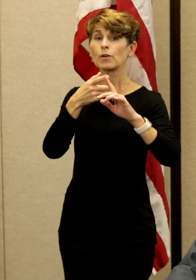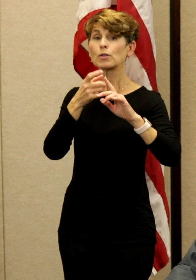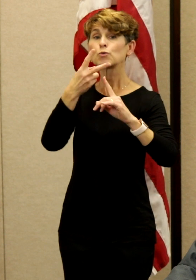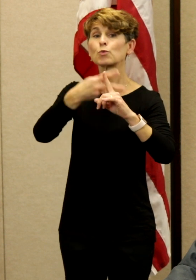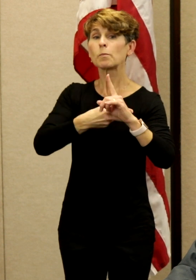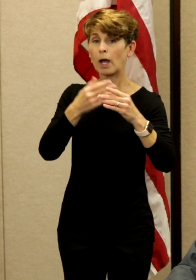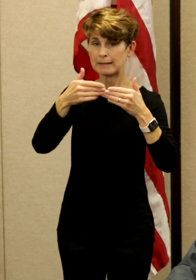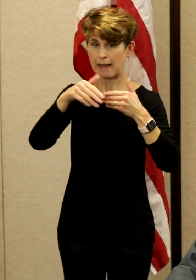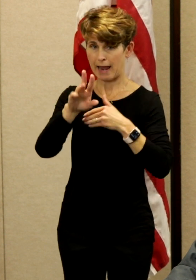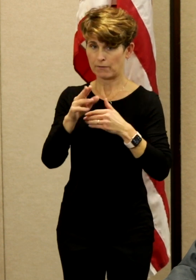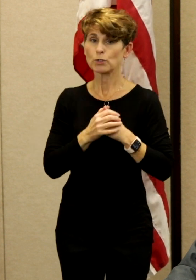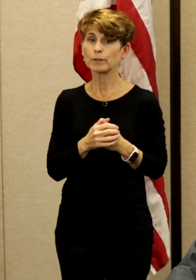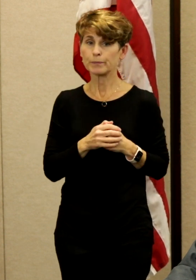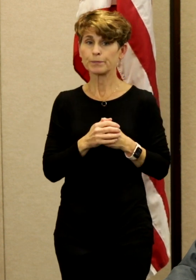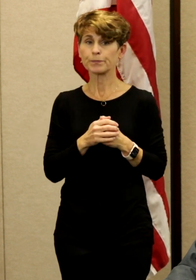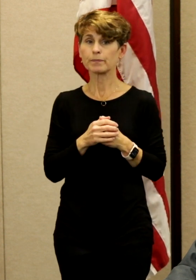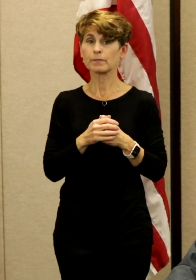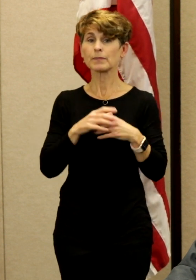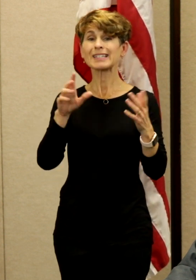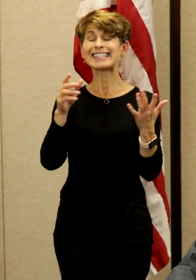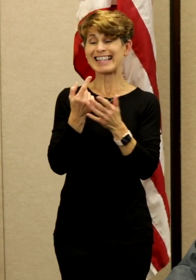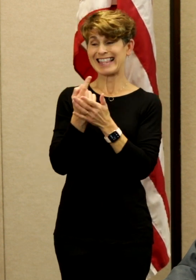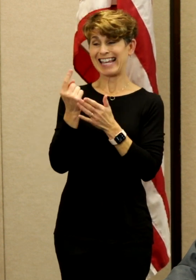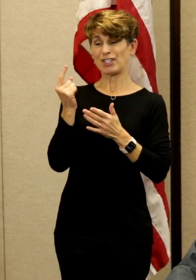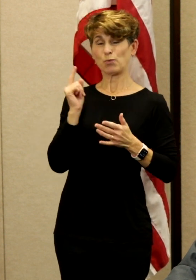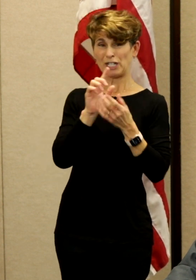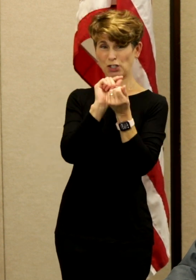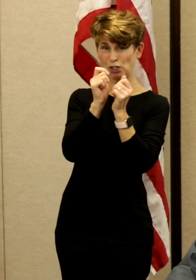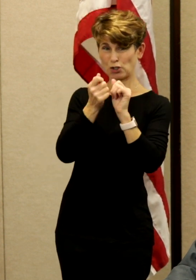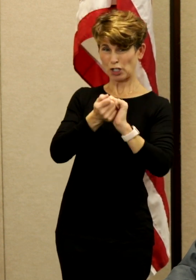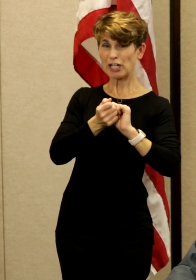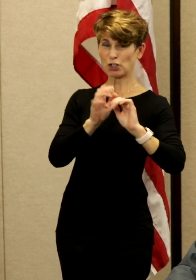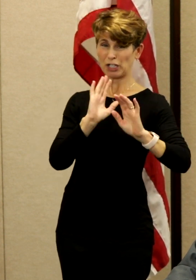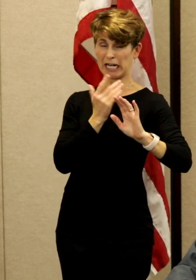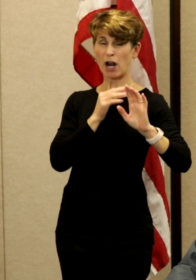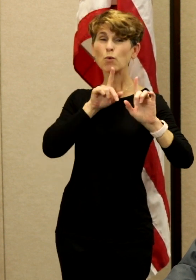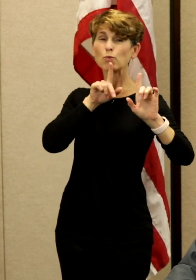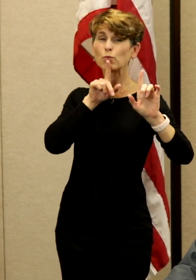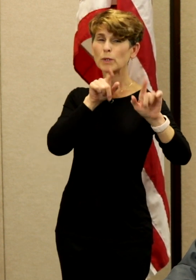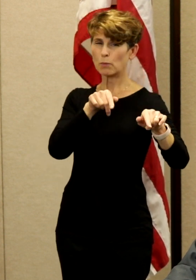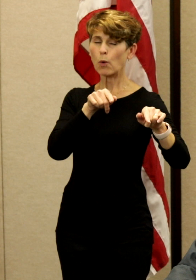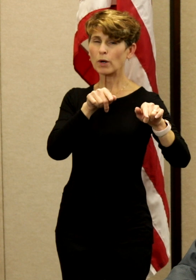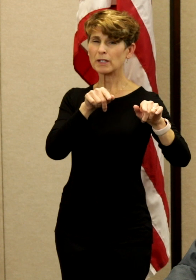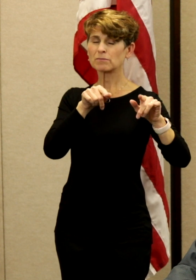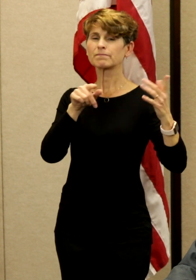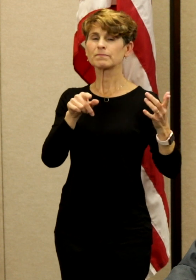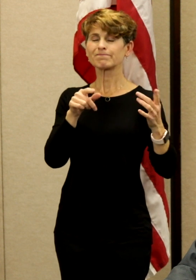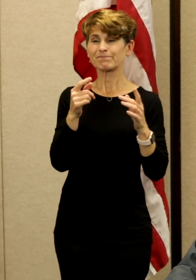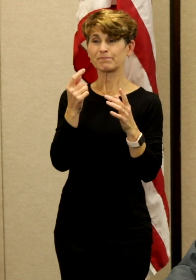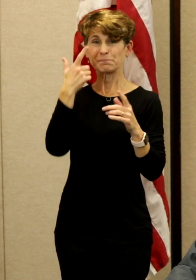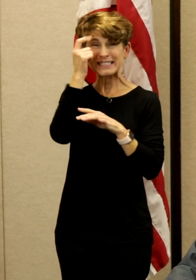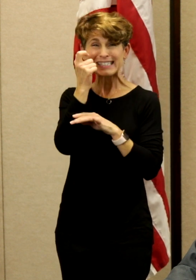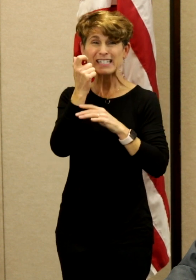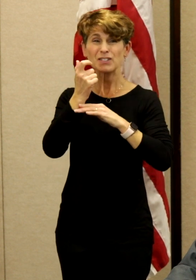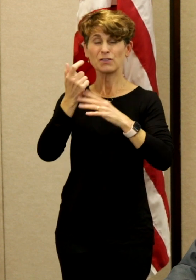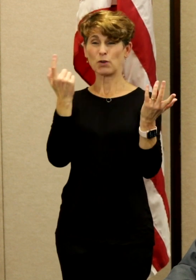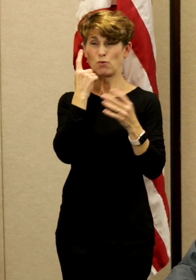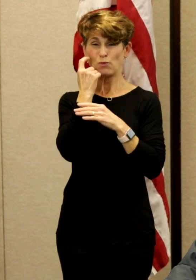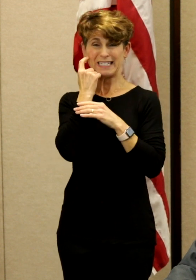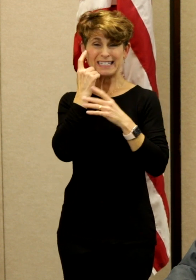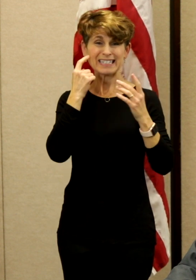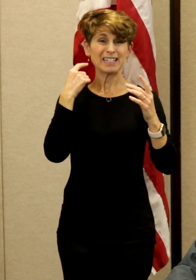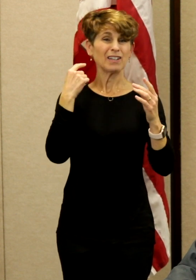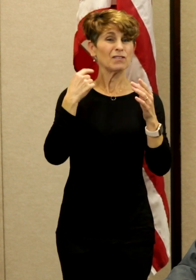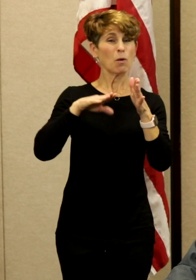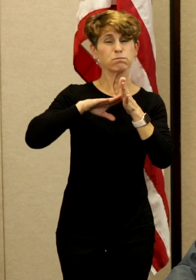Other developments from the COVID-19 front include last week's change in our reporting format. Due to the recent surge in positive cases and